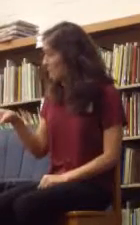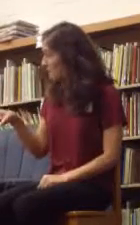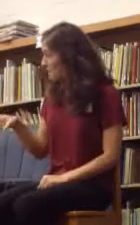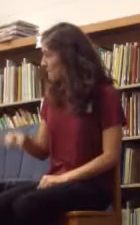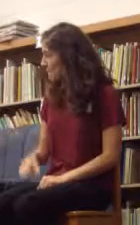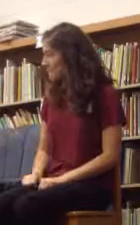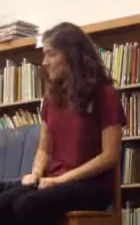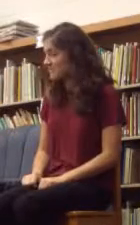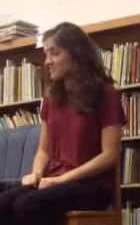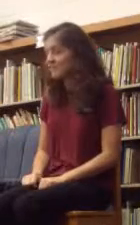Friday,